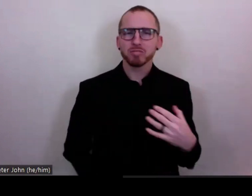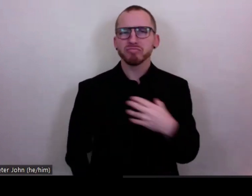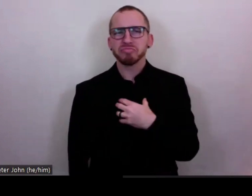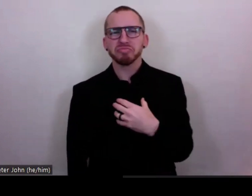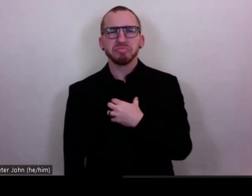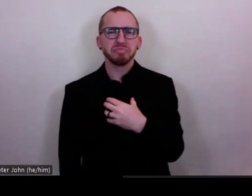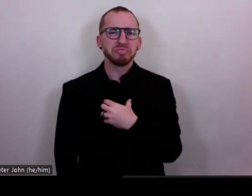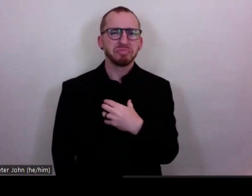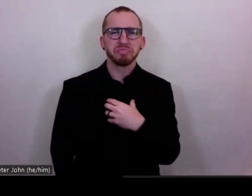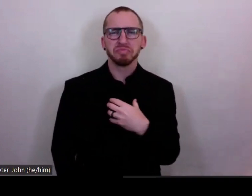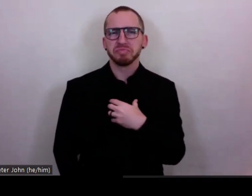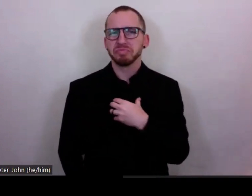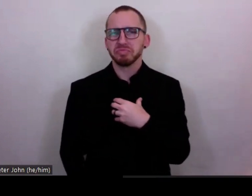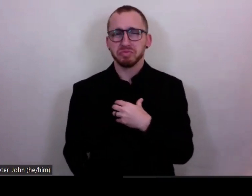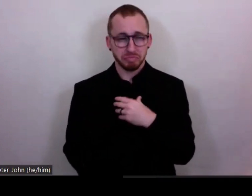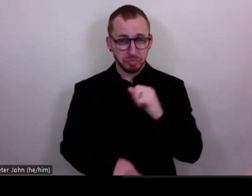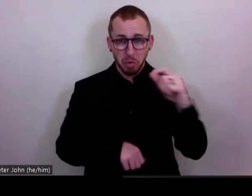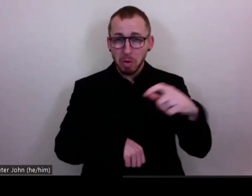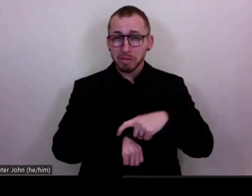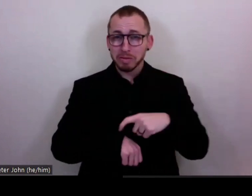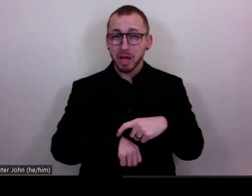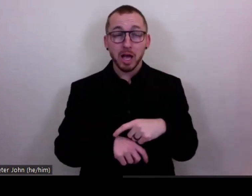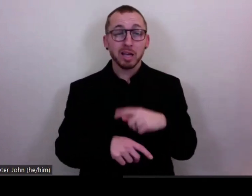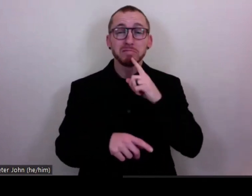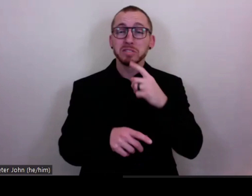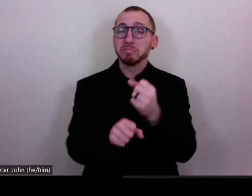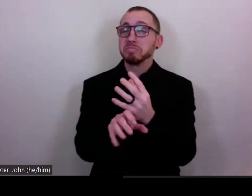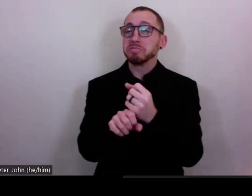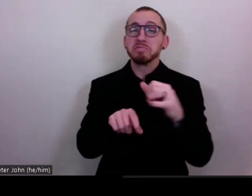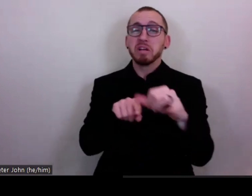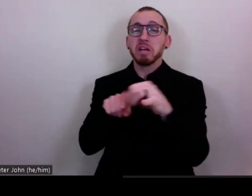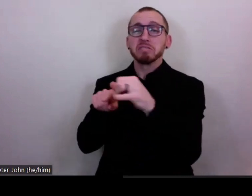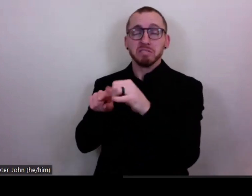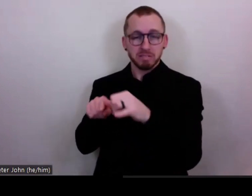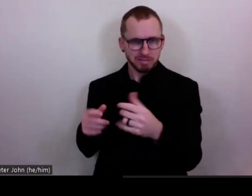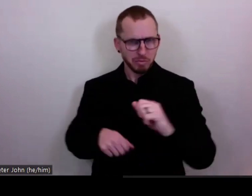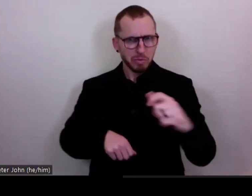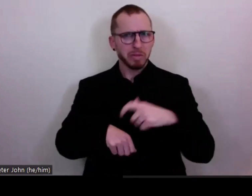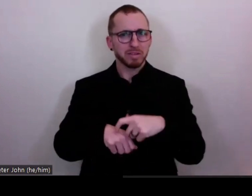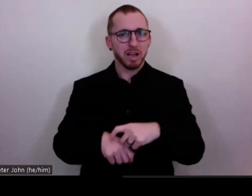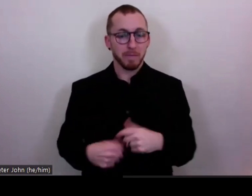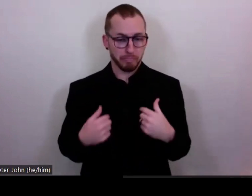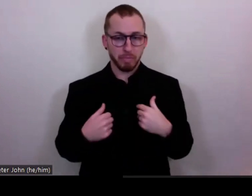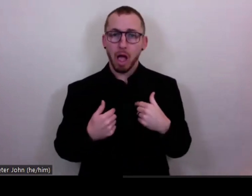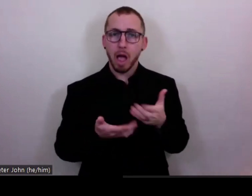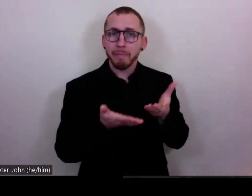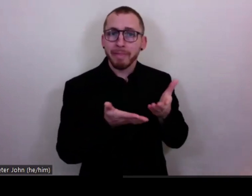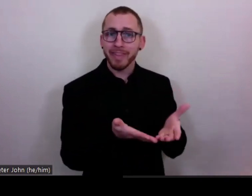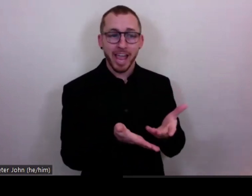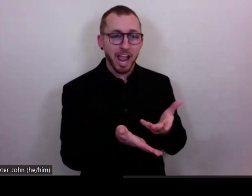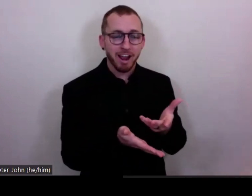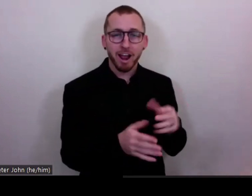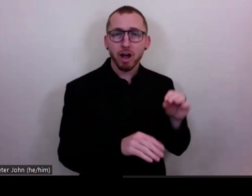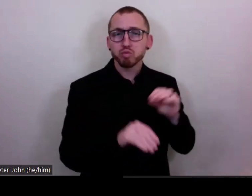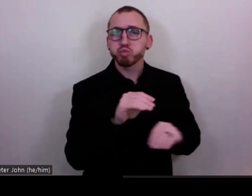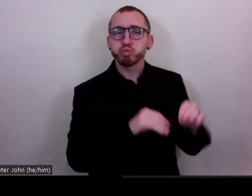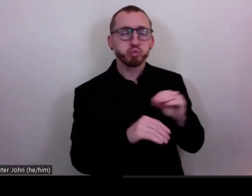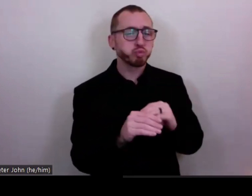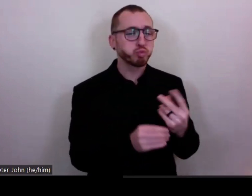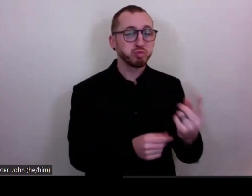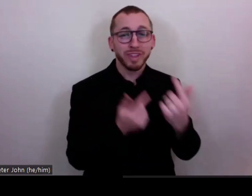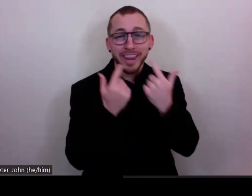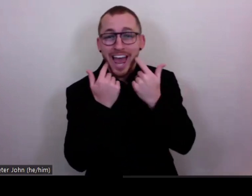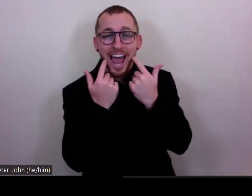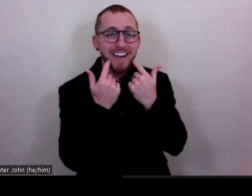and complains and cusses staff out all the time. And I'm in there and he's laughing and I'm